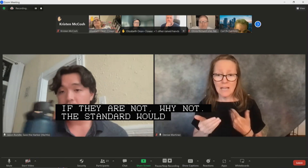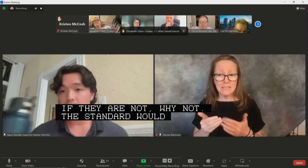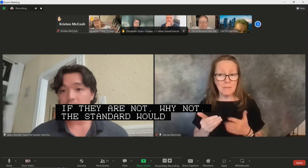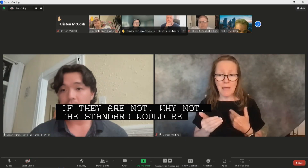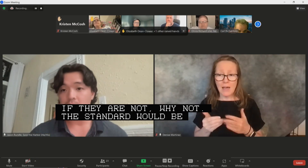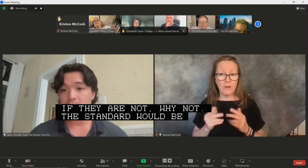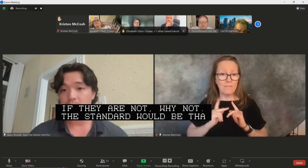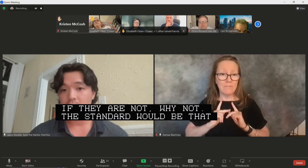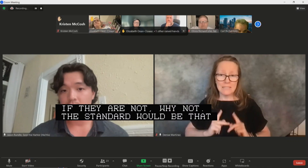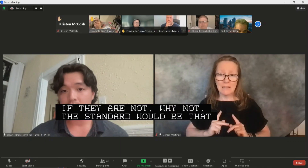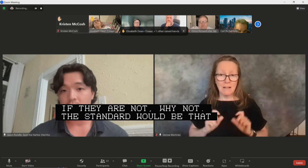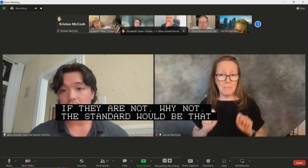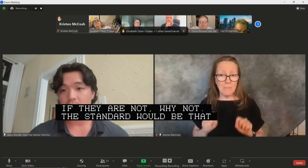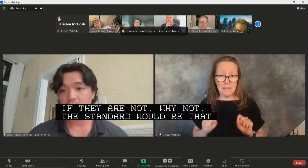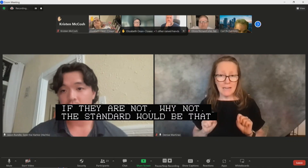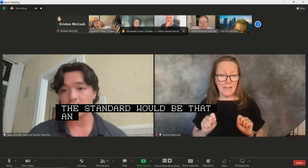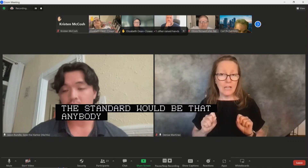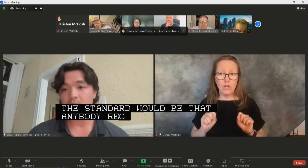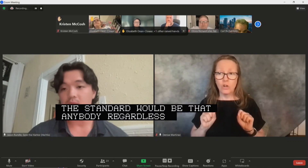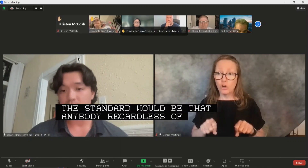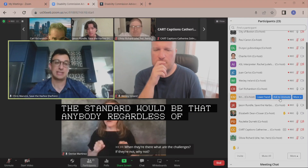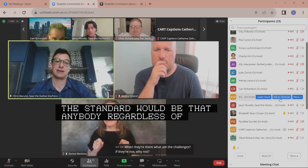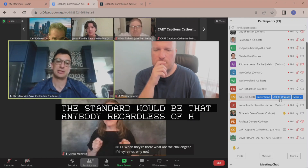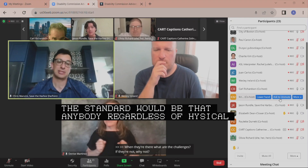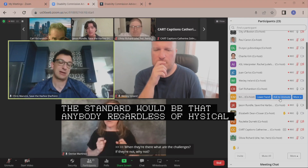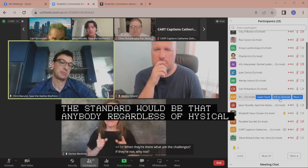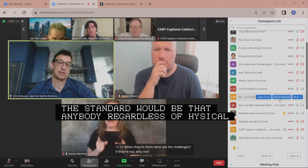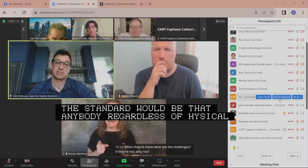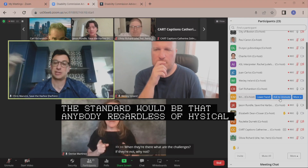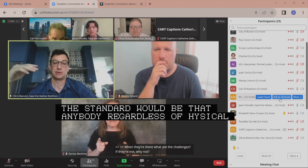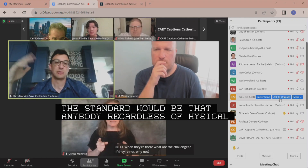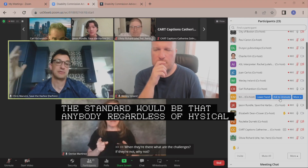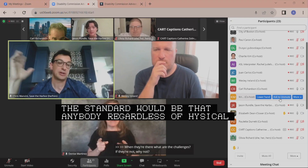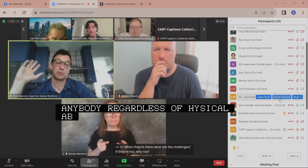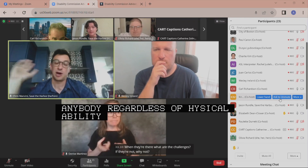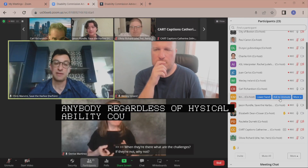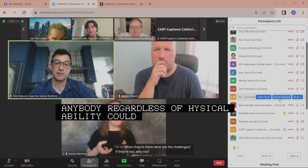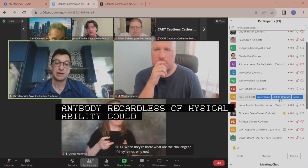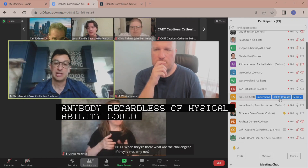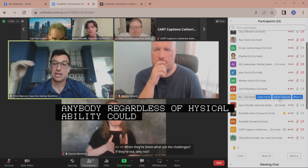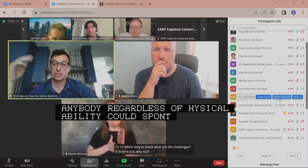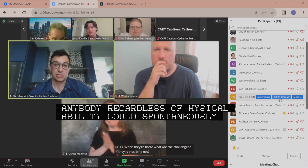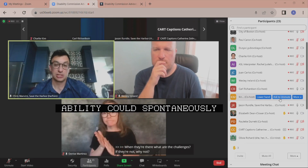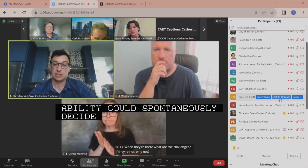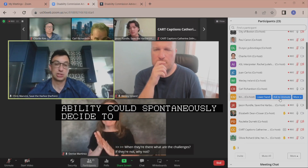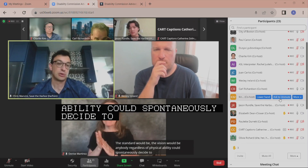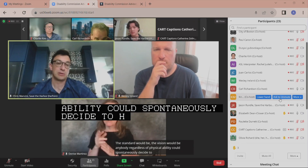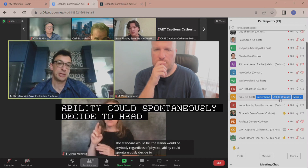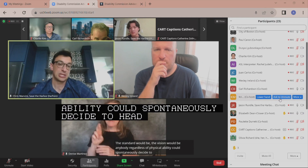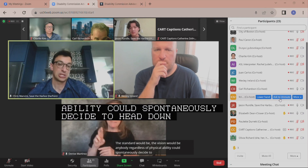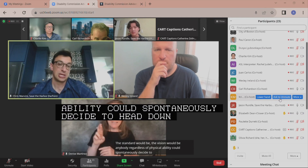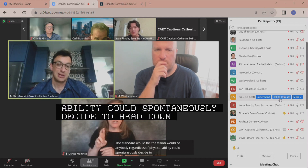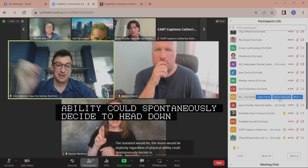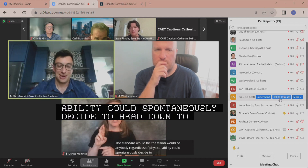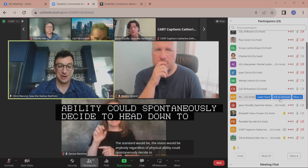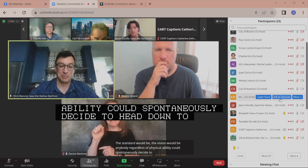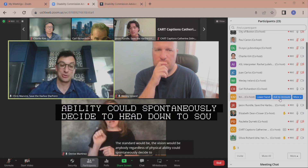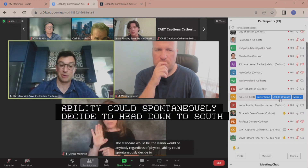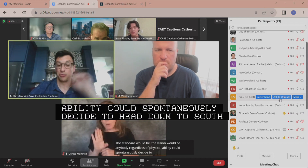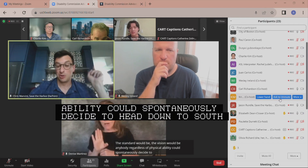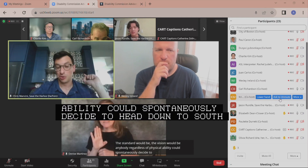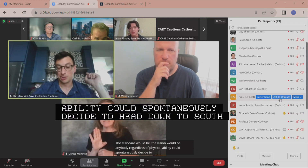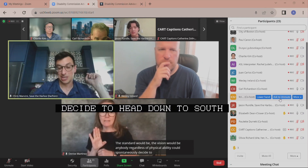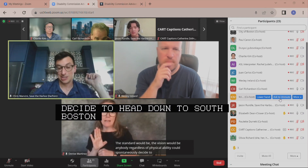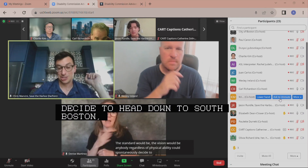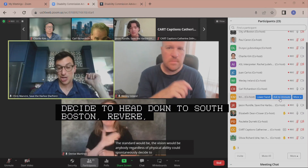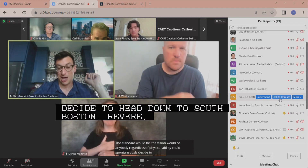ability, could spontaneously decide to head down to South Boston or Revere, wherever, and just enjoy the beach. I'm gonna